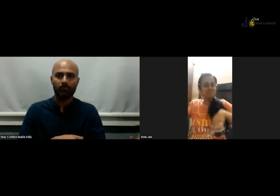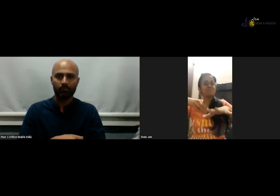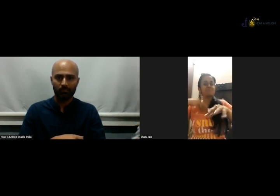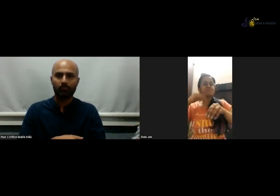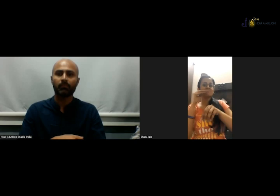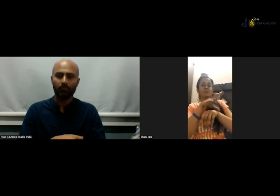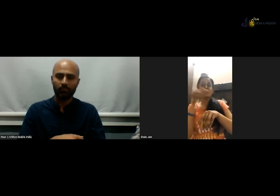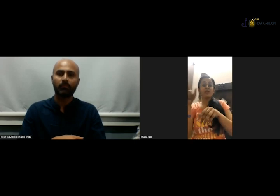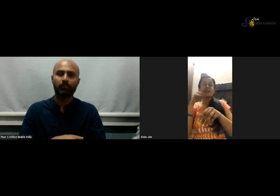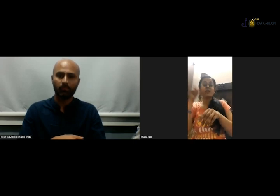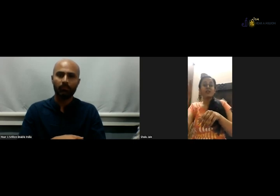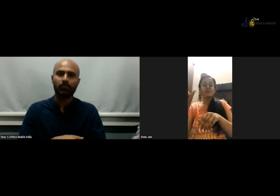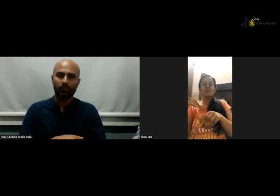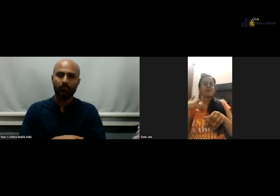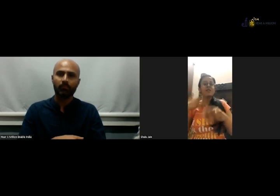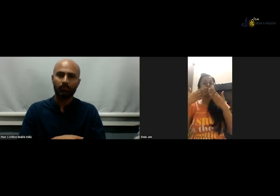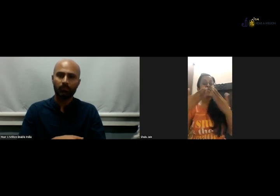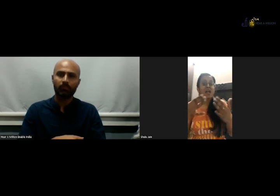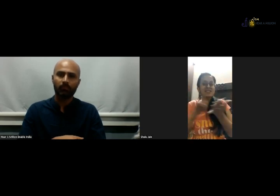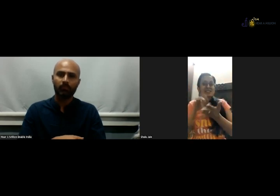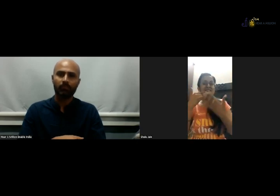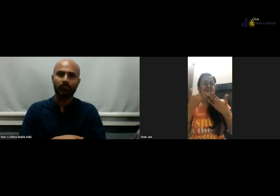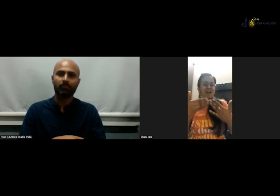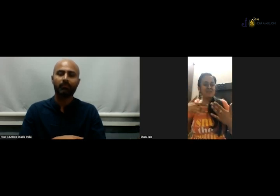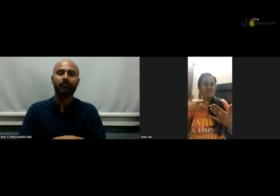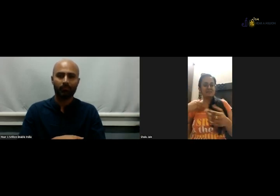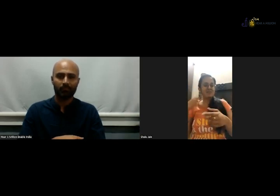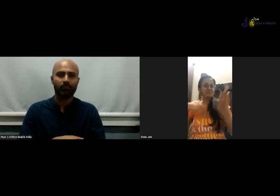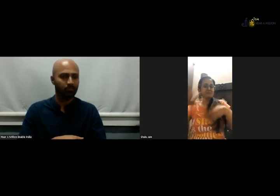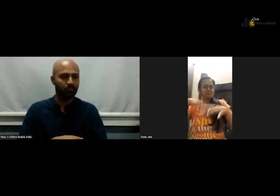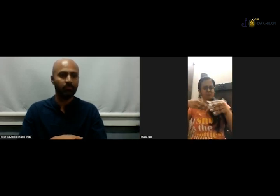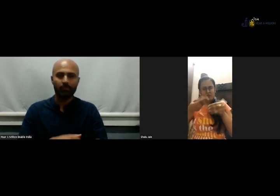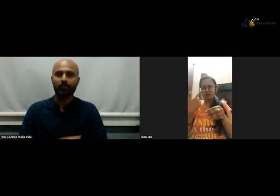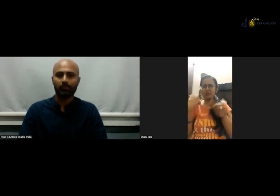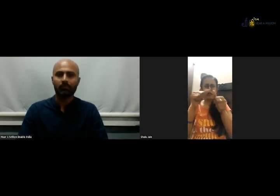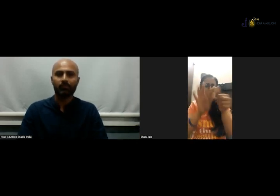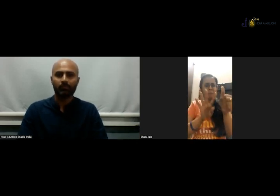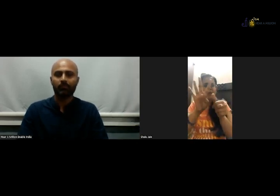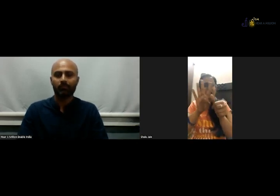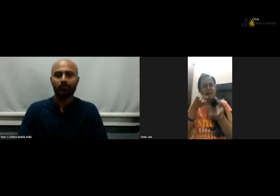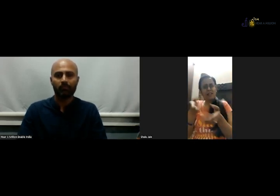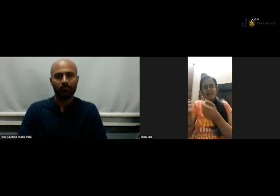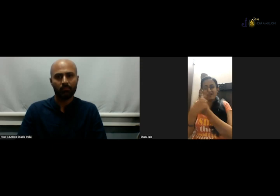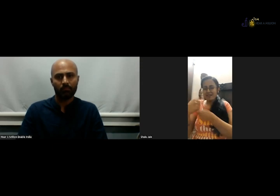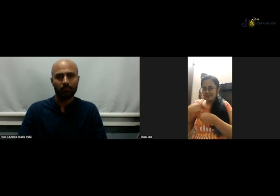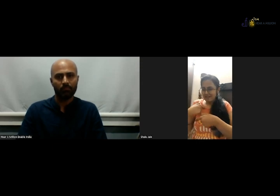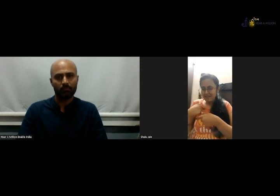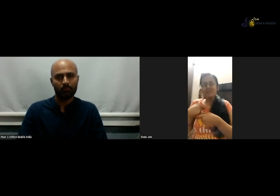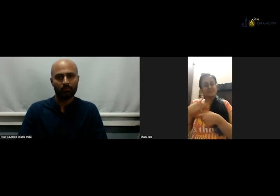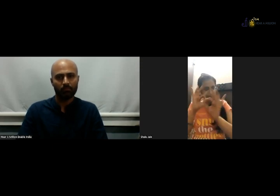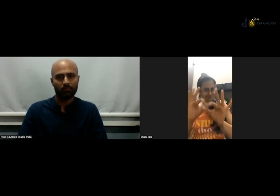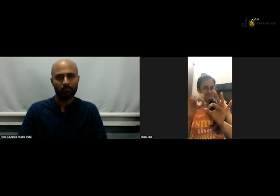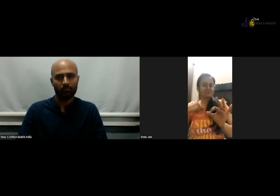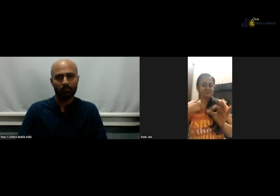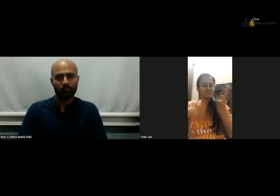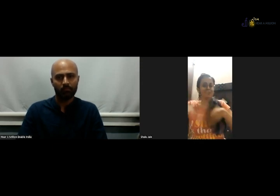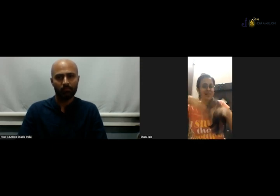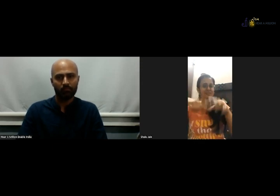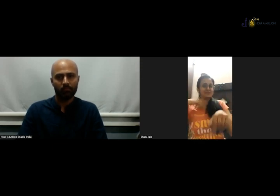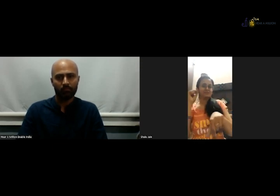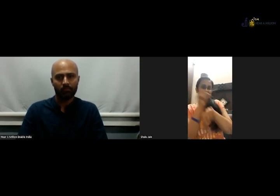she got the accessibility because she was on the wheelchair. So she wanted to thank, and she on in